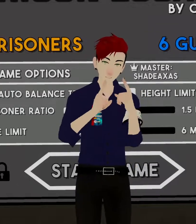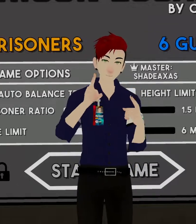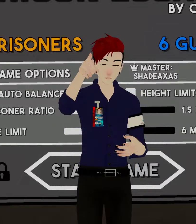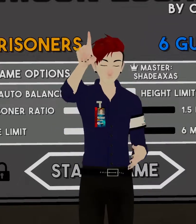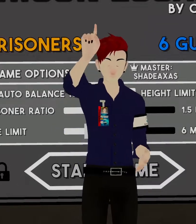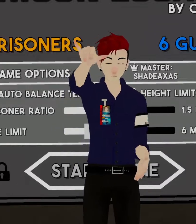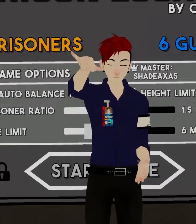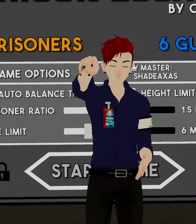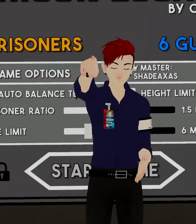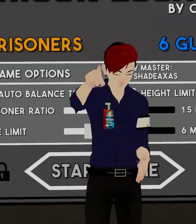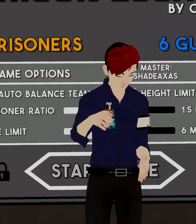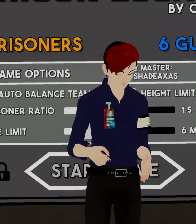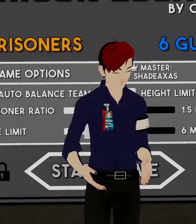but that.